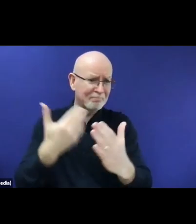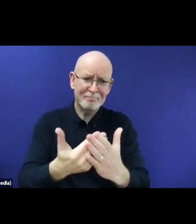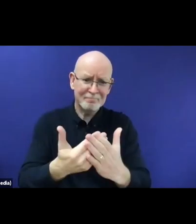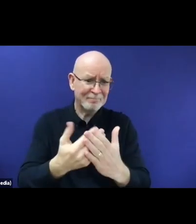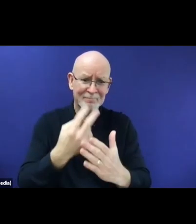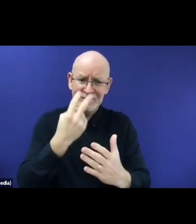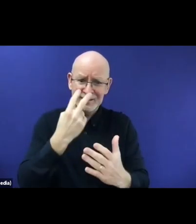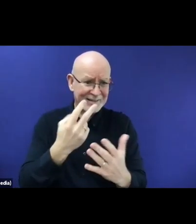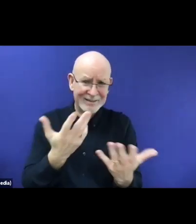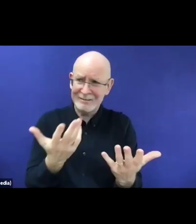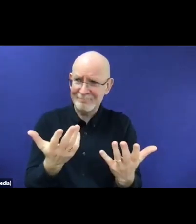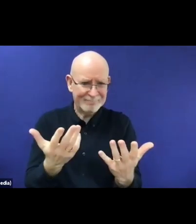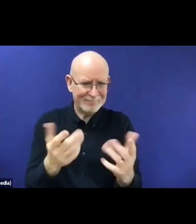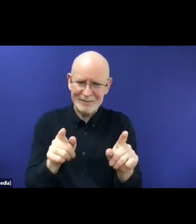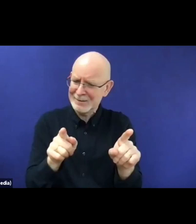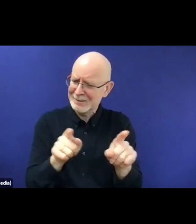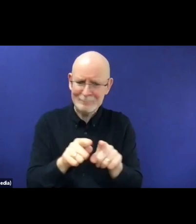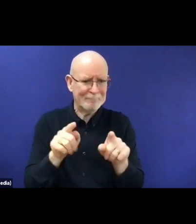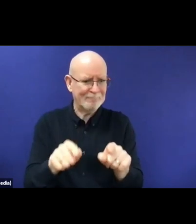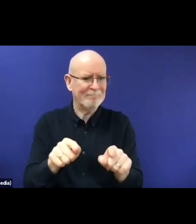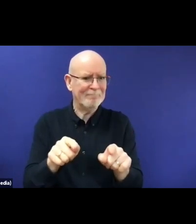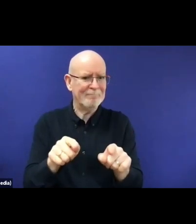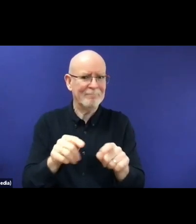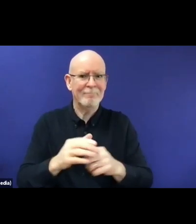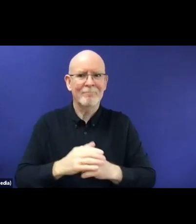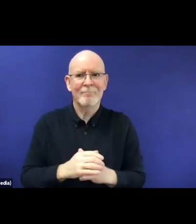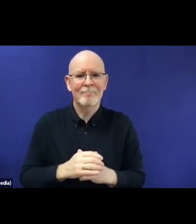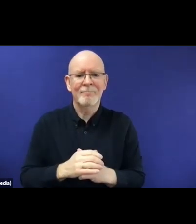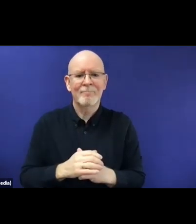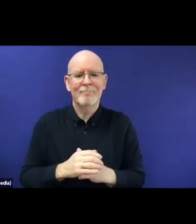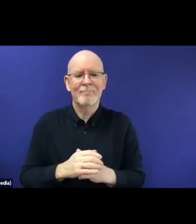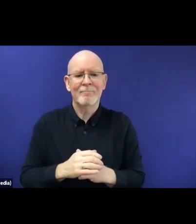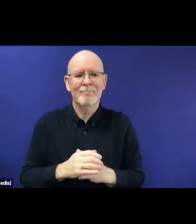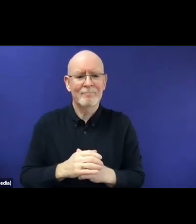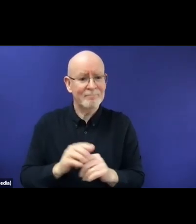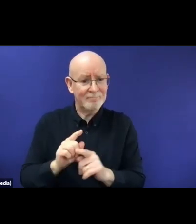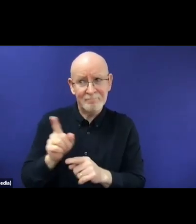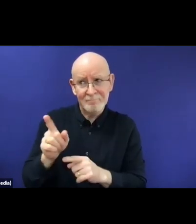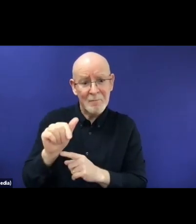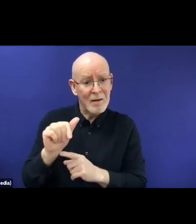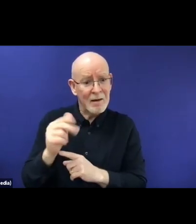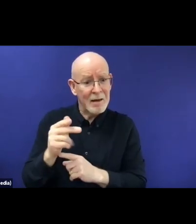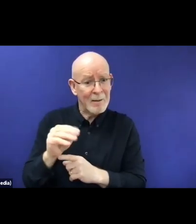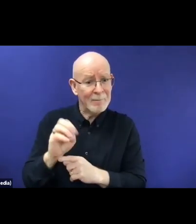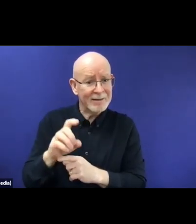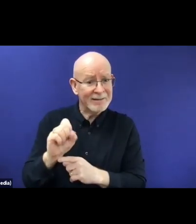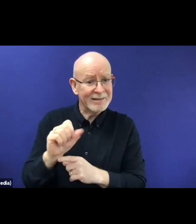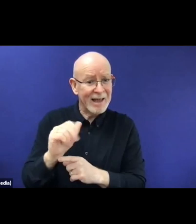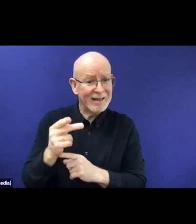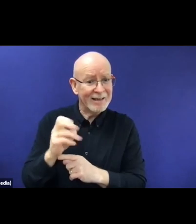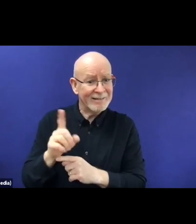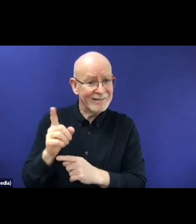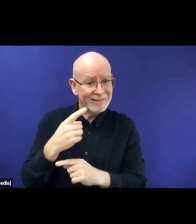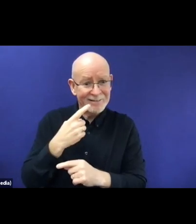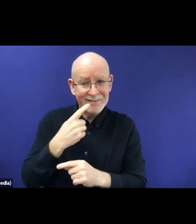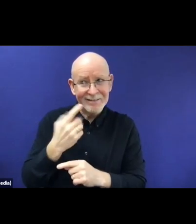example of what I'm talking about. The protection mandate, the core protection mandate, is, I think, considerably under